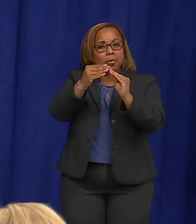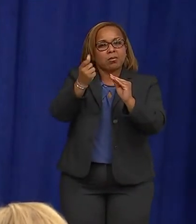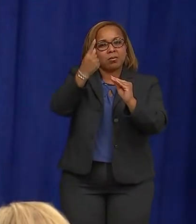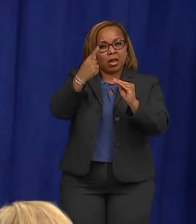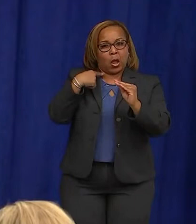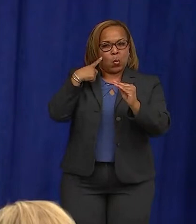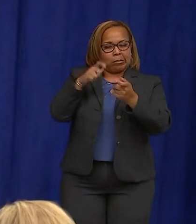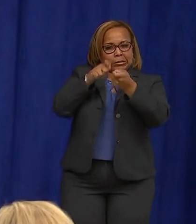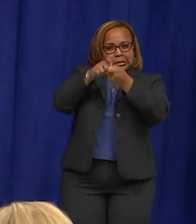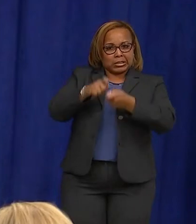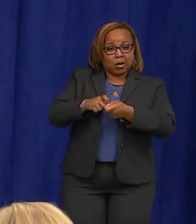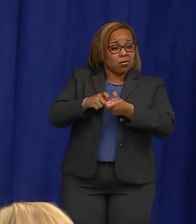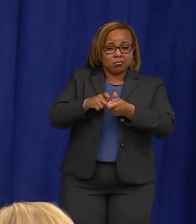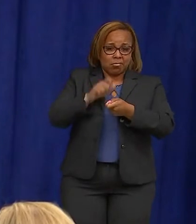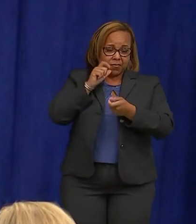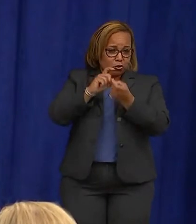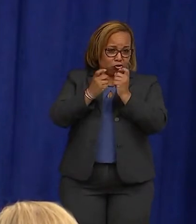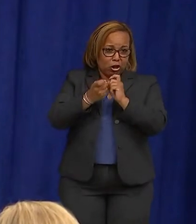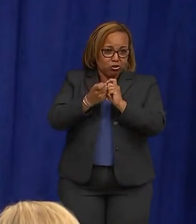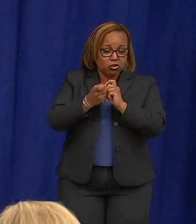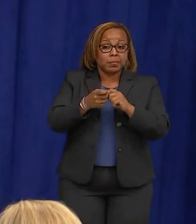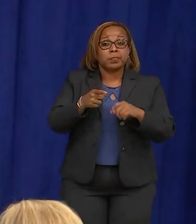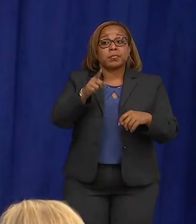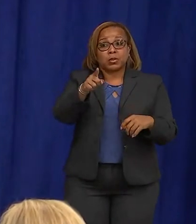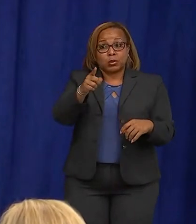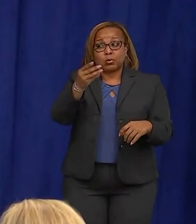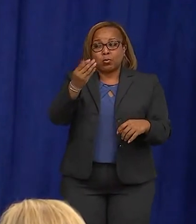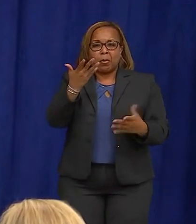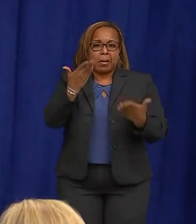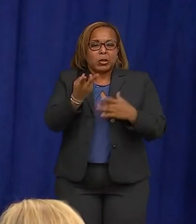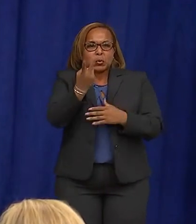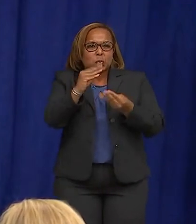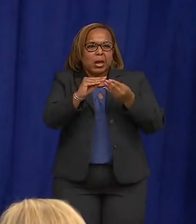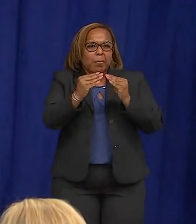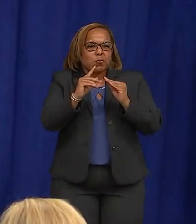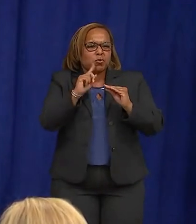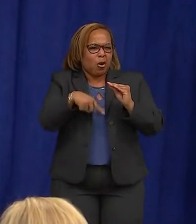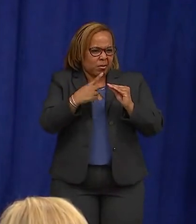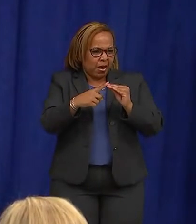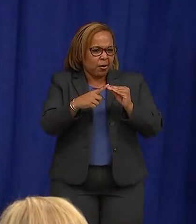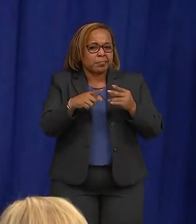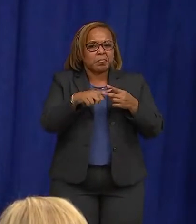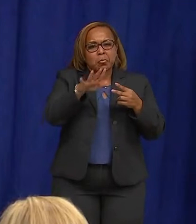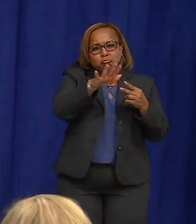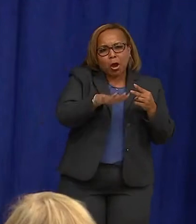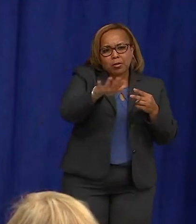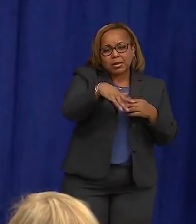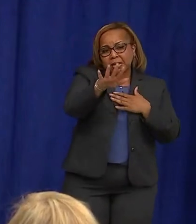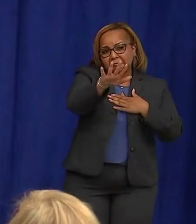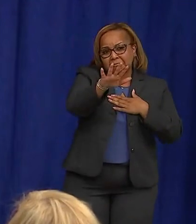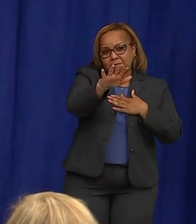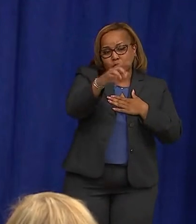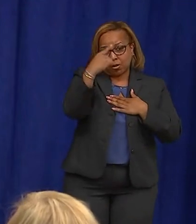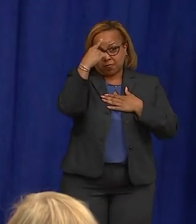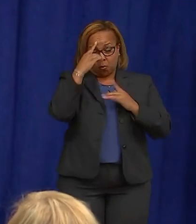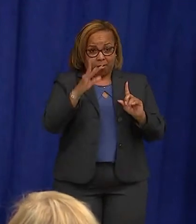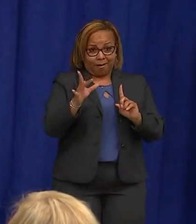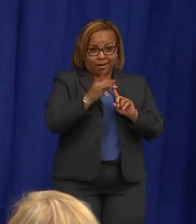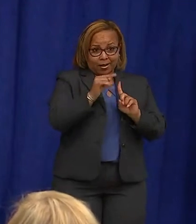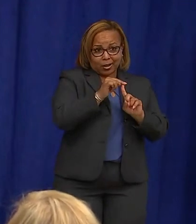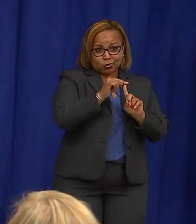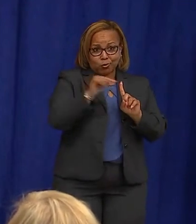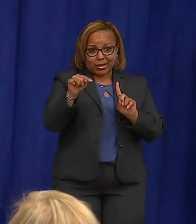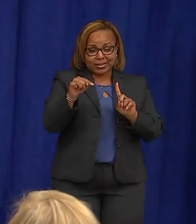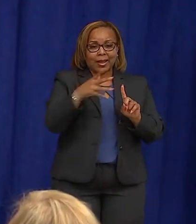to get into the details, those have not changed. You've heard maybe two numbers that we were talking about, the approximately 500 for the contact